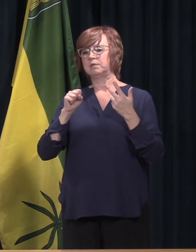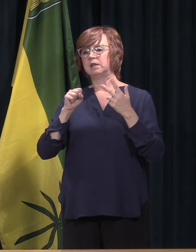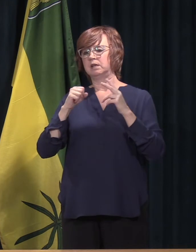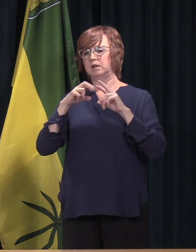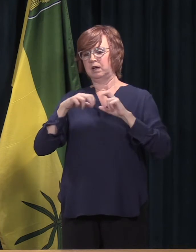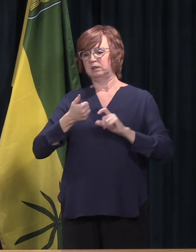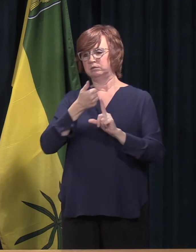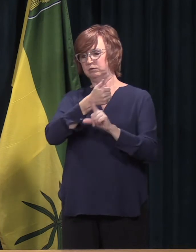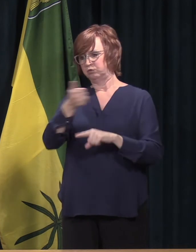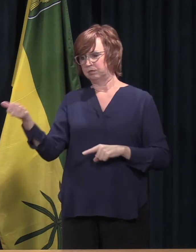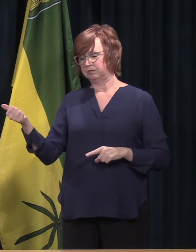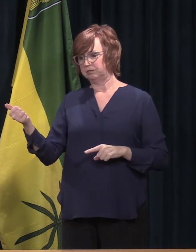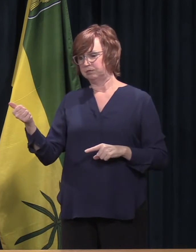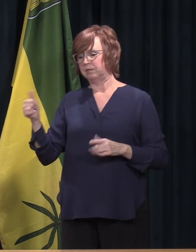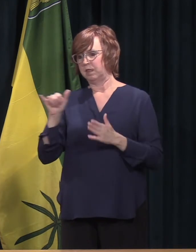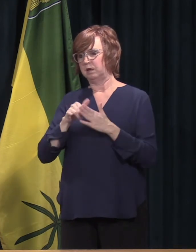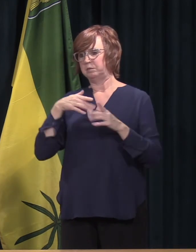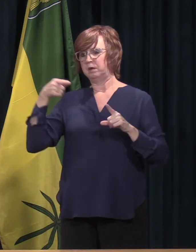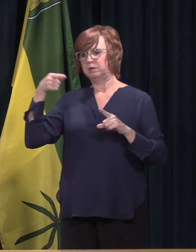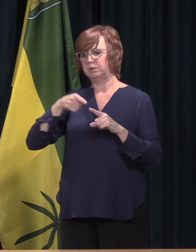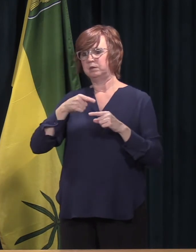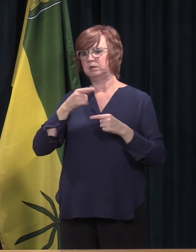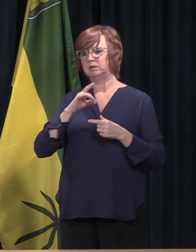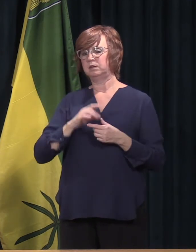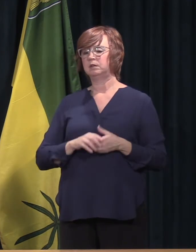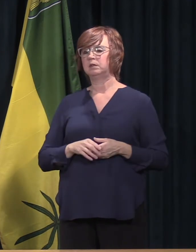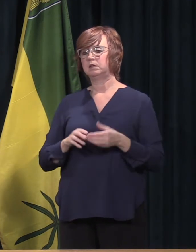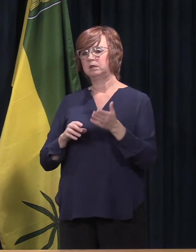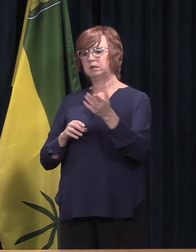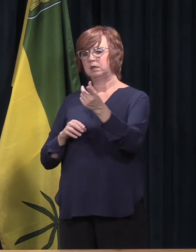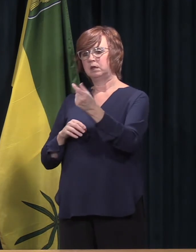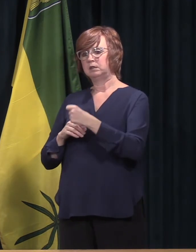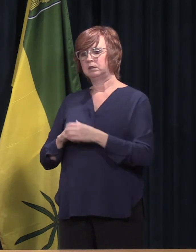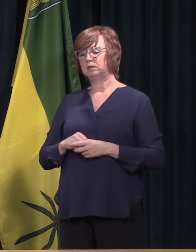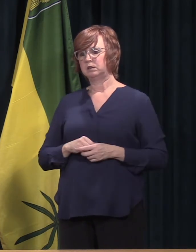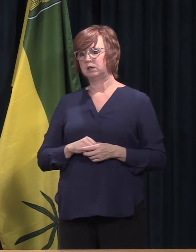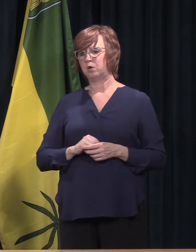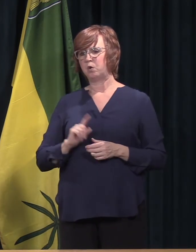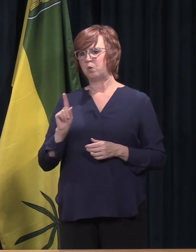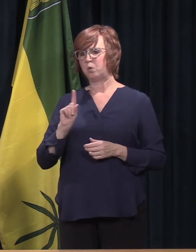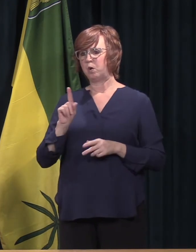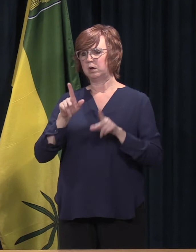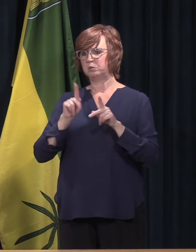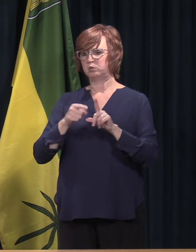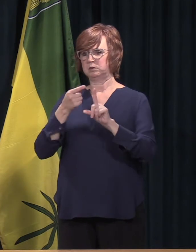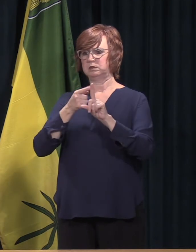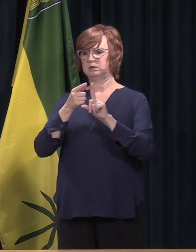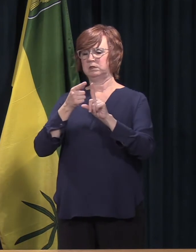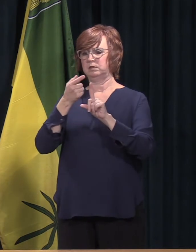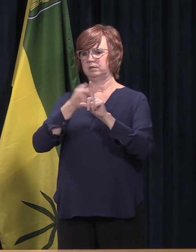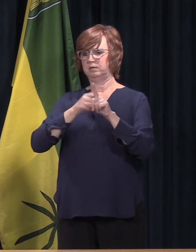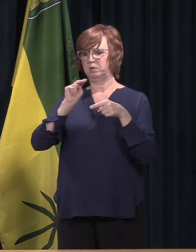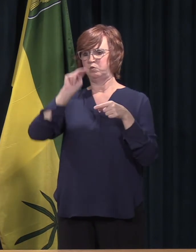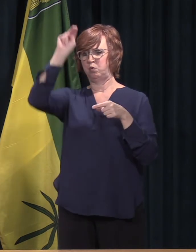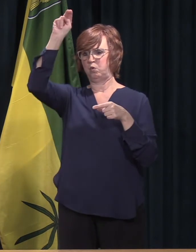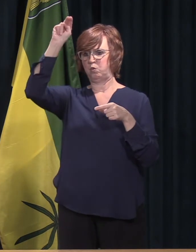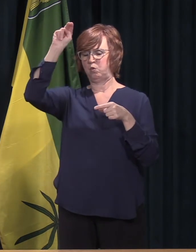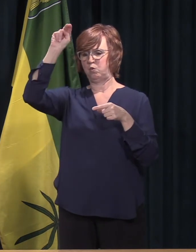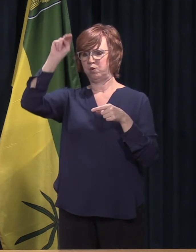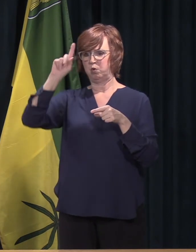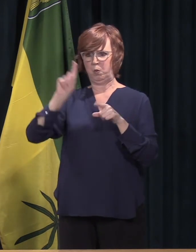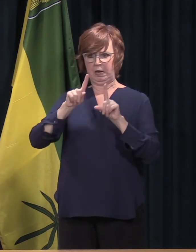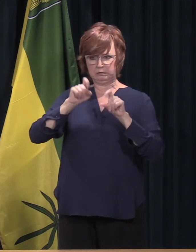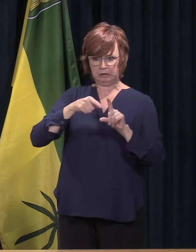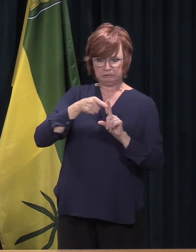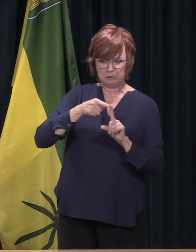Doctor, can you provide more details on the northern case, specifically where they were tested, or? I actually don't have that information.